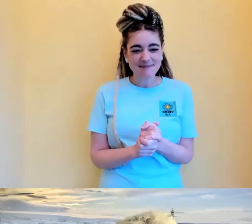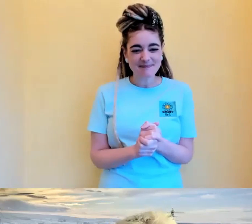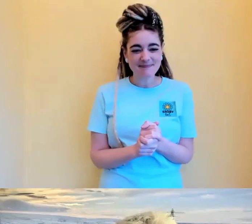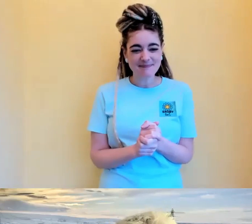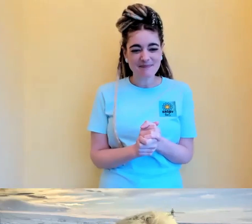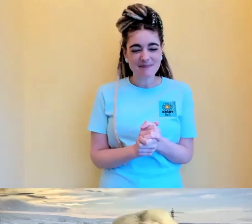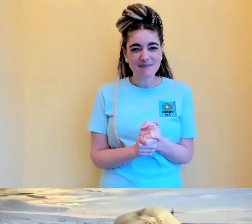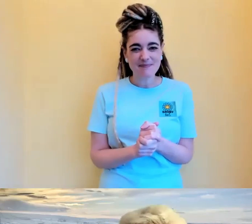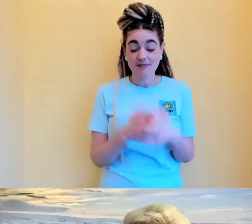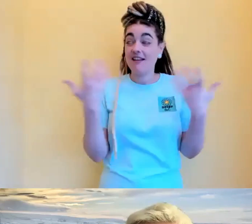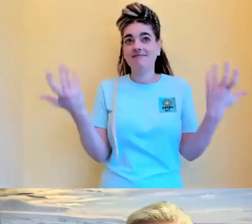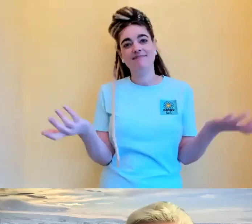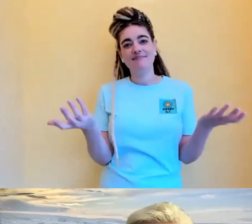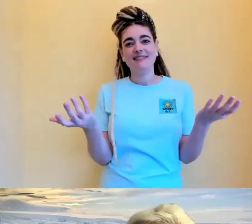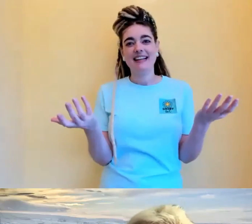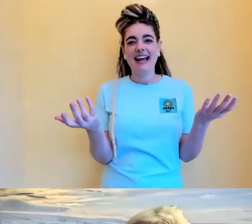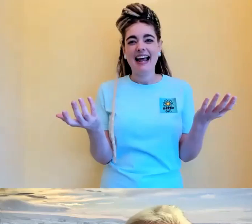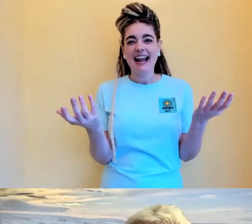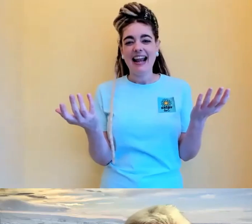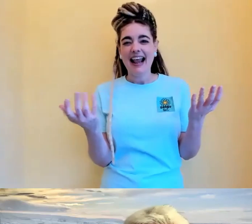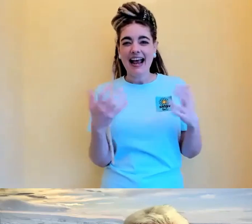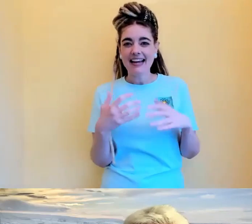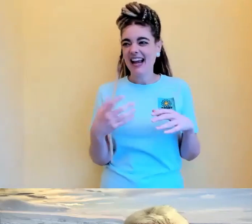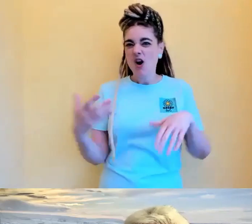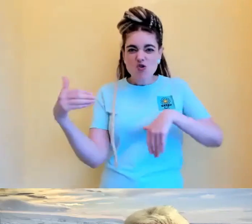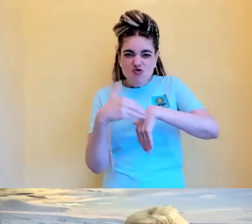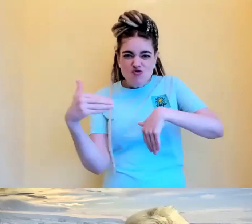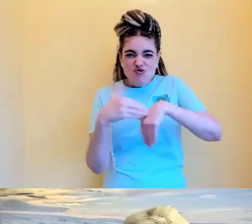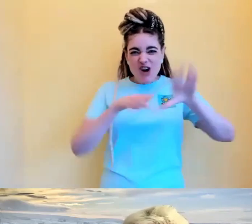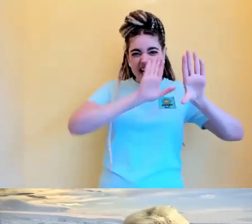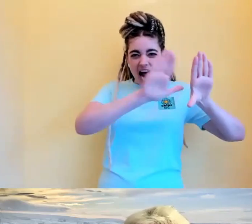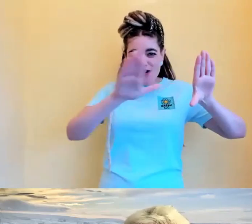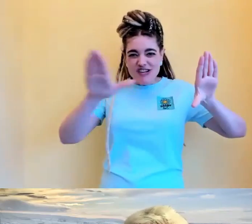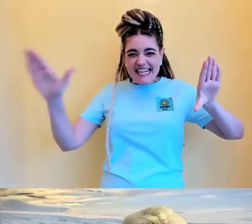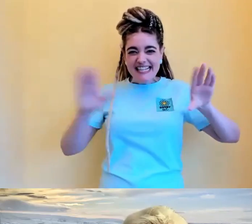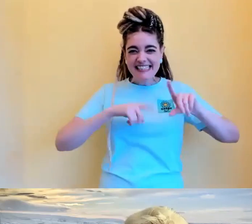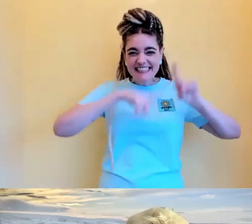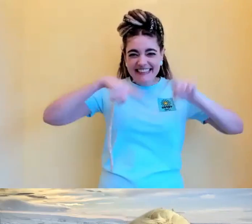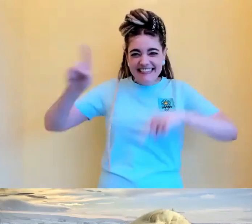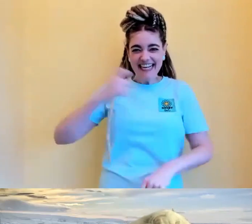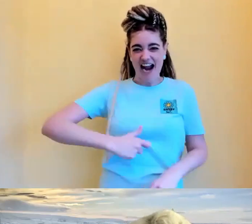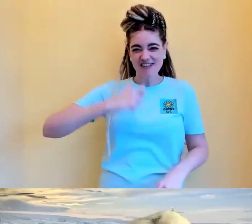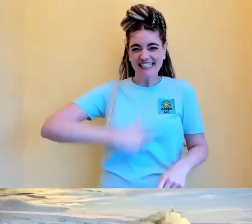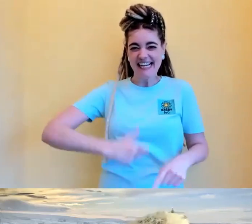they're a rogue's gallery of characters, really, that I've accumulated over the years.